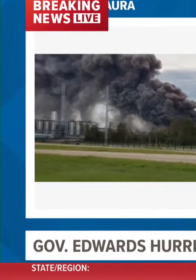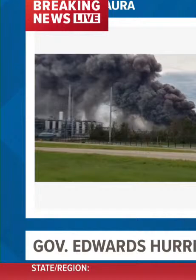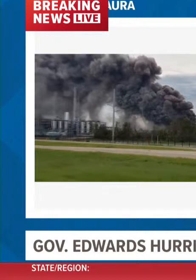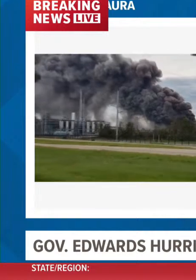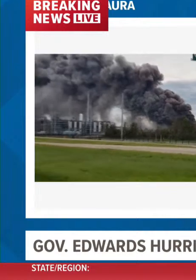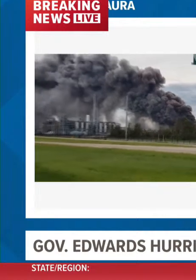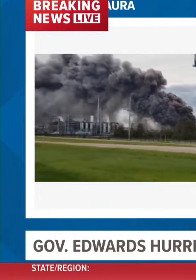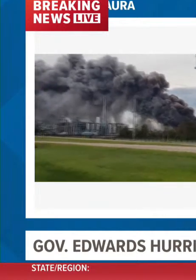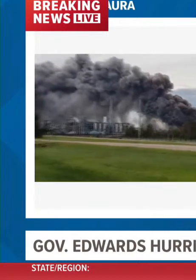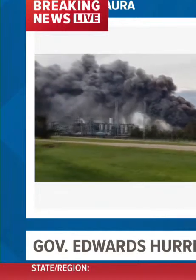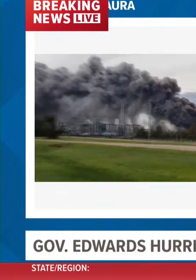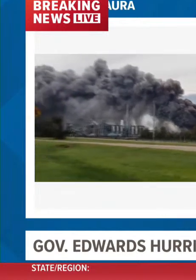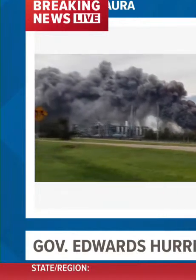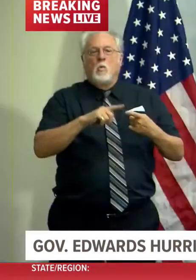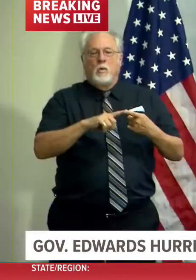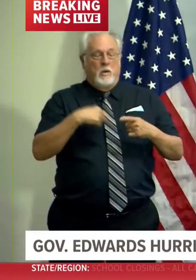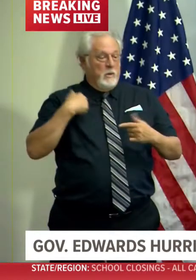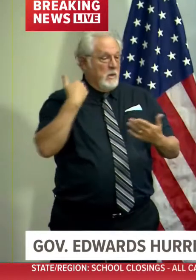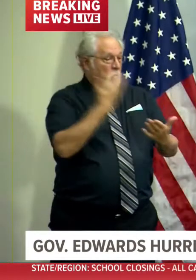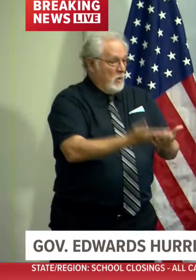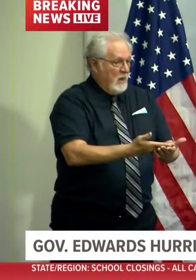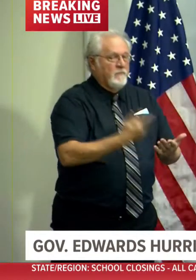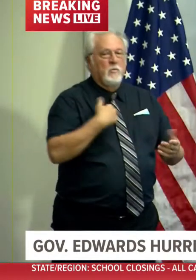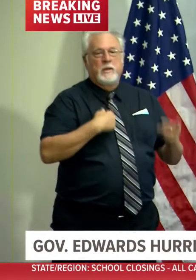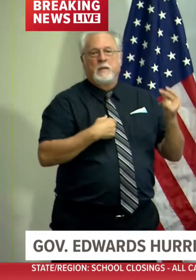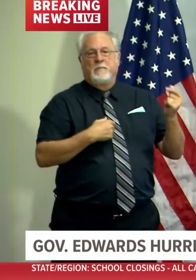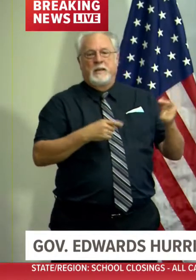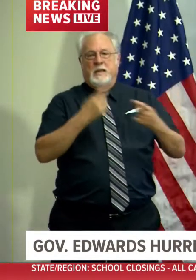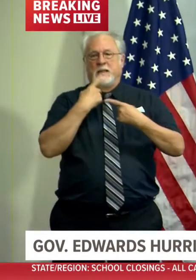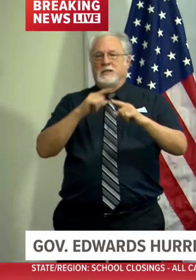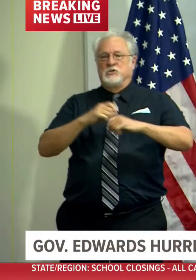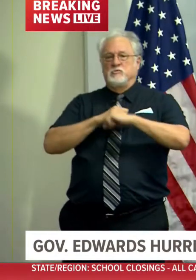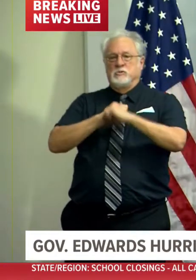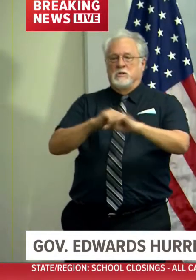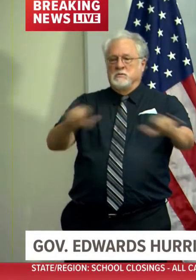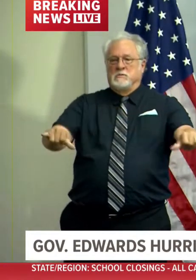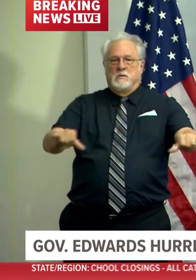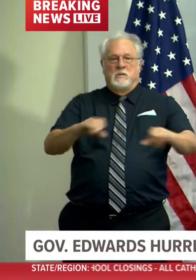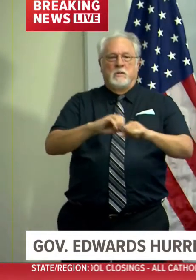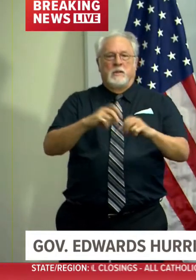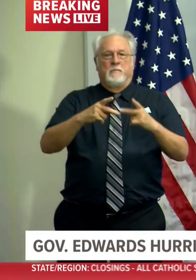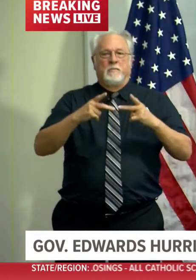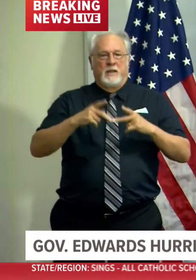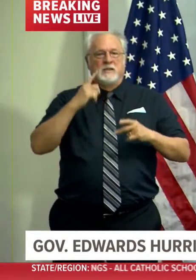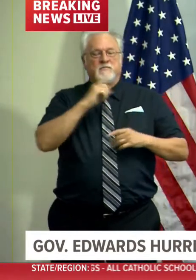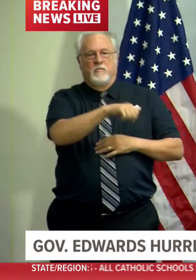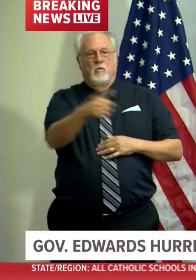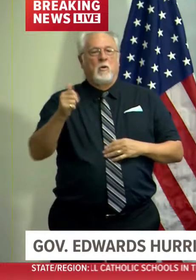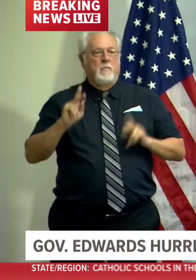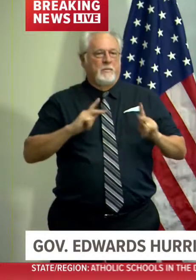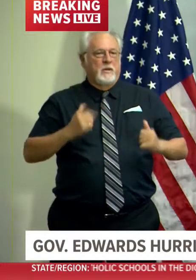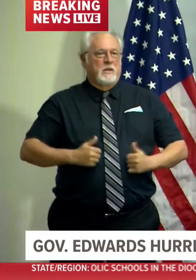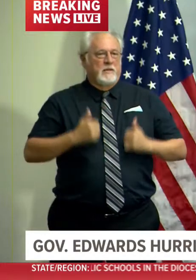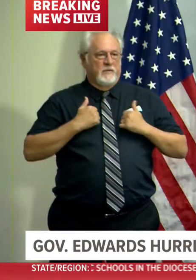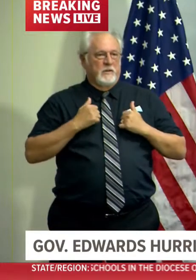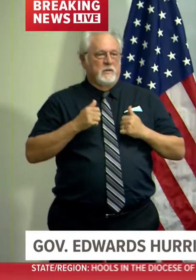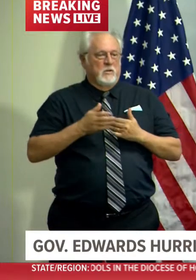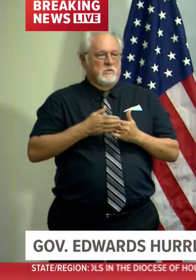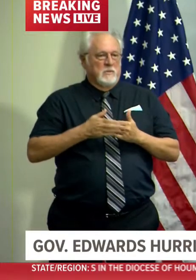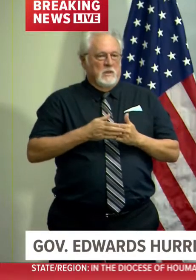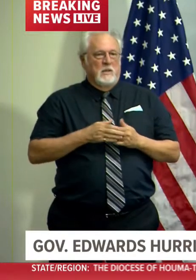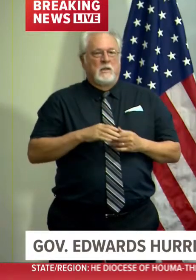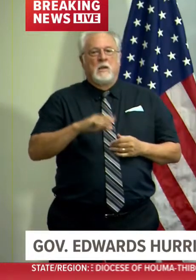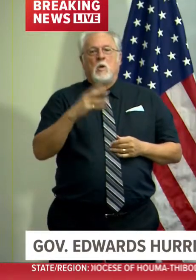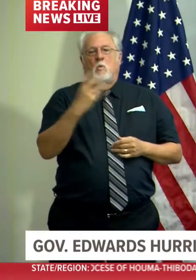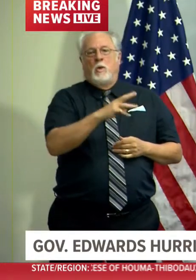scene, and upon our arrival, we immediately issued a shelter-in-place order for the residents nearby in the